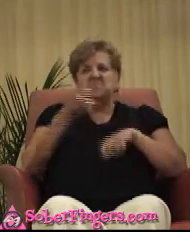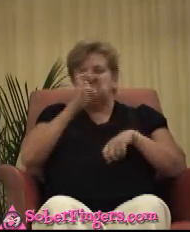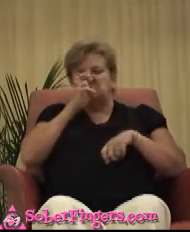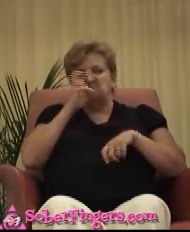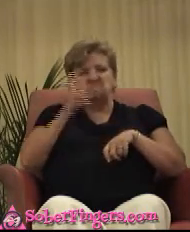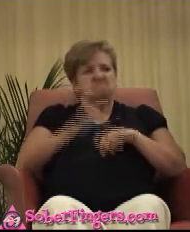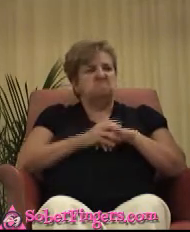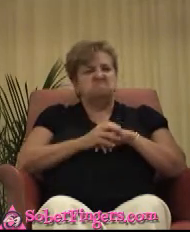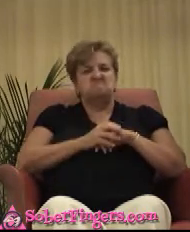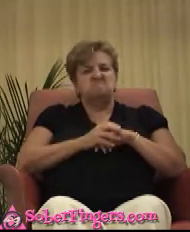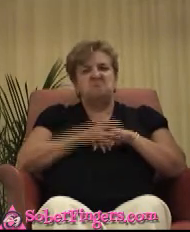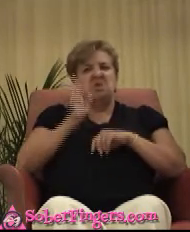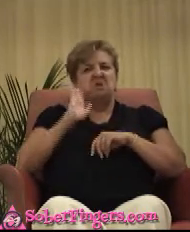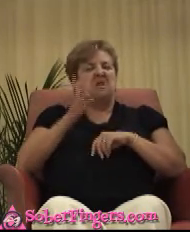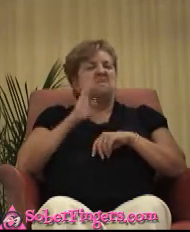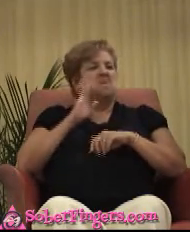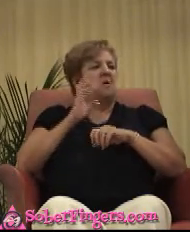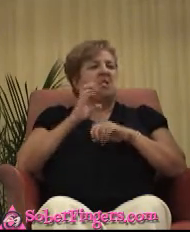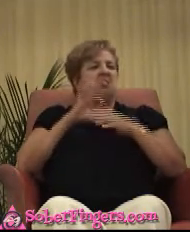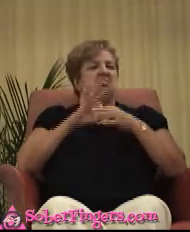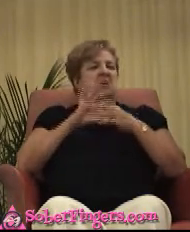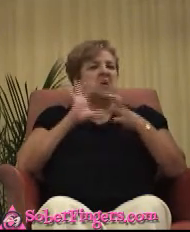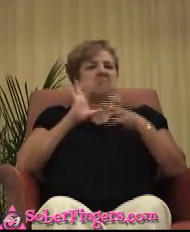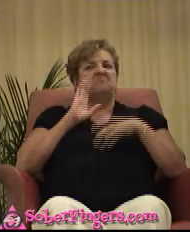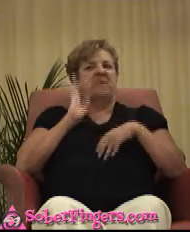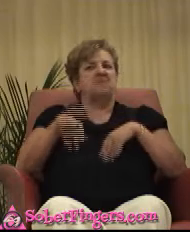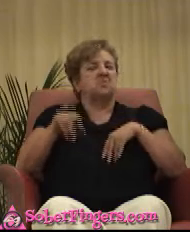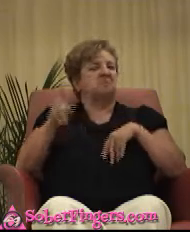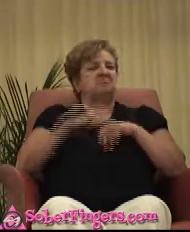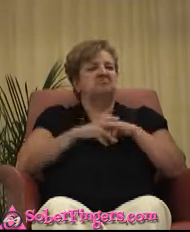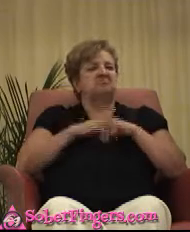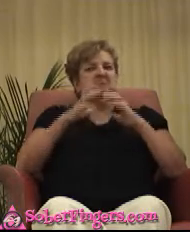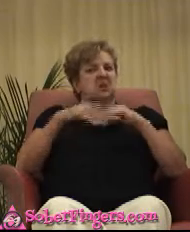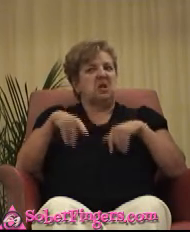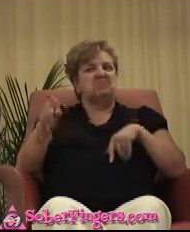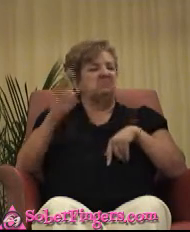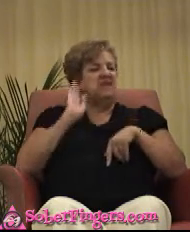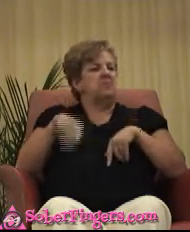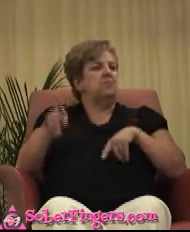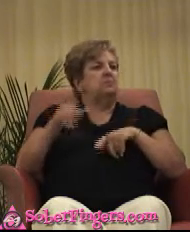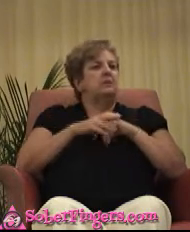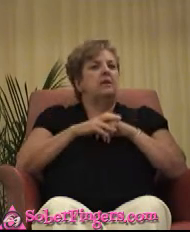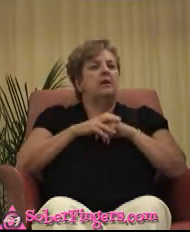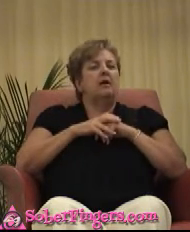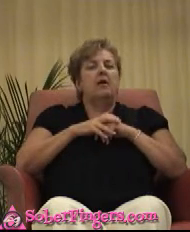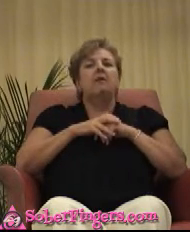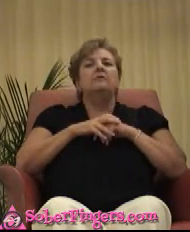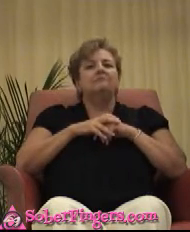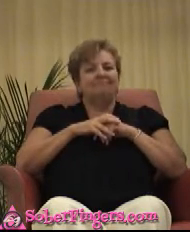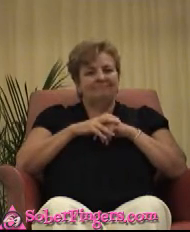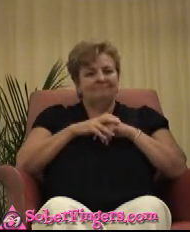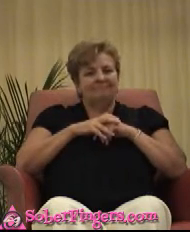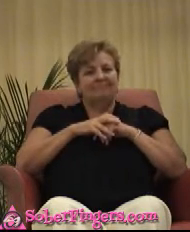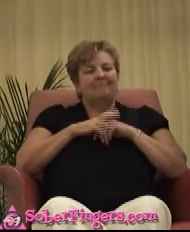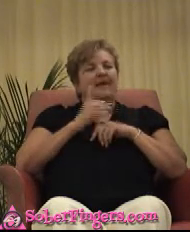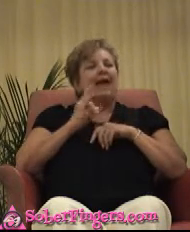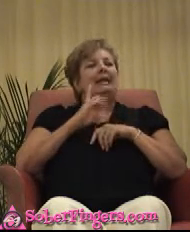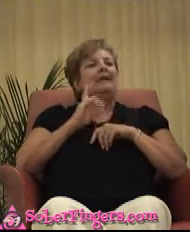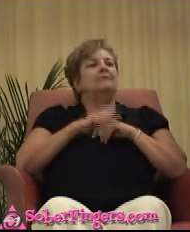yield. And I walked into the day room, the treatment center, shortly thereafter, and I saw my daughter for